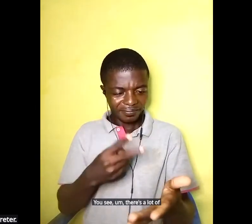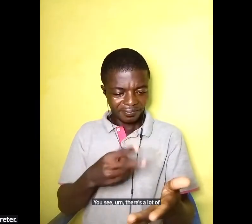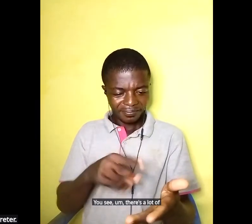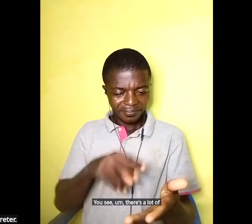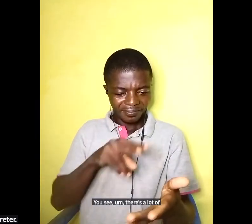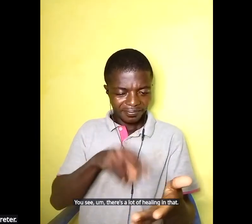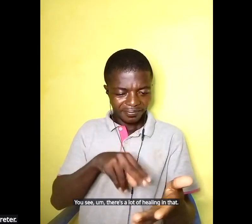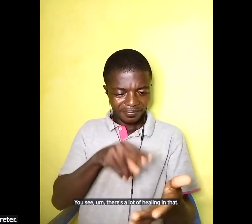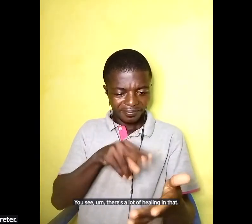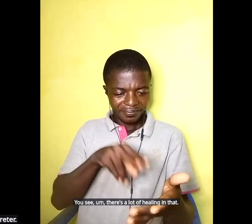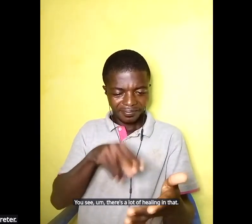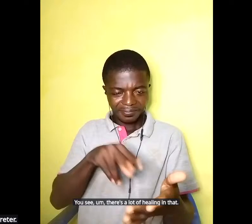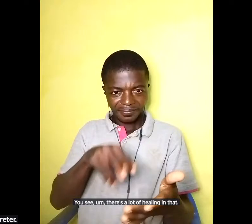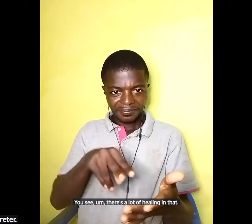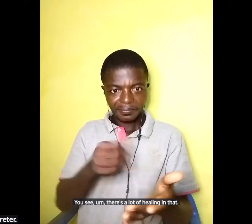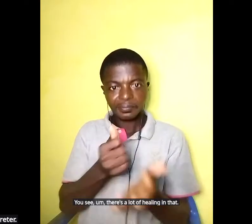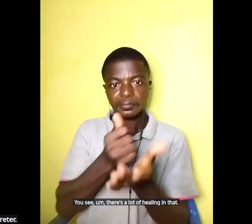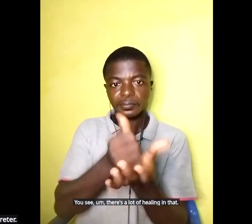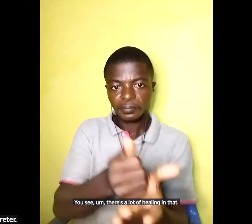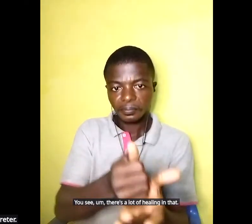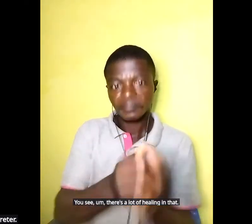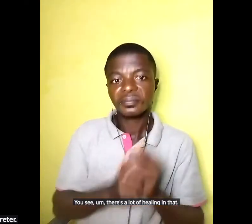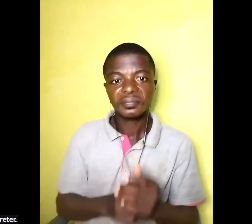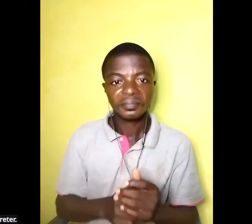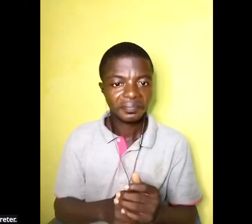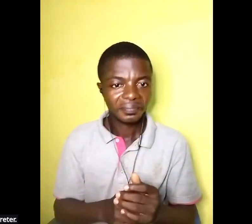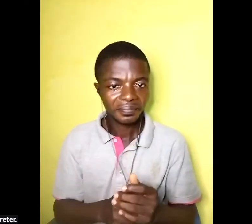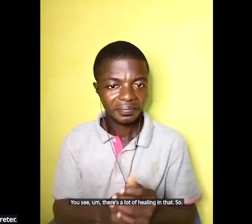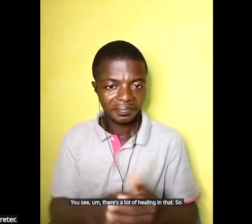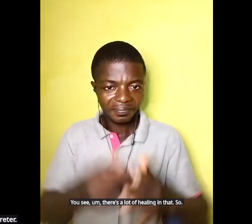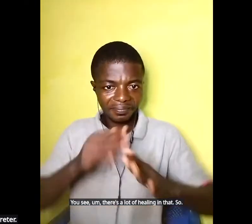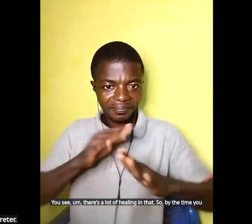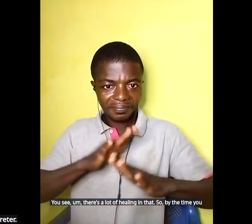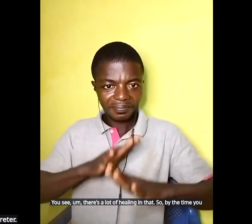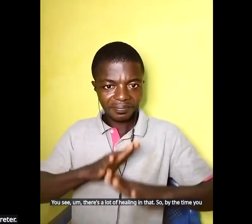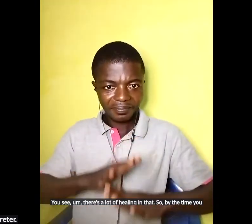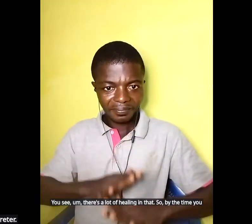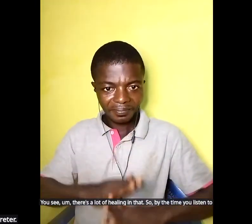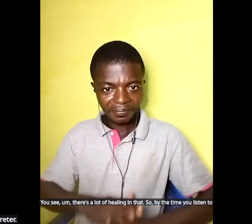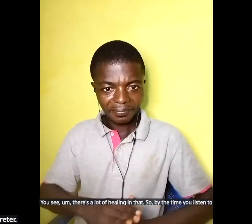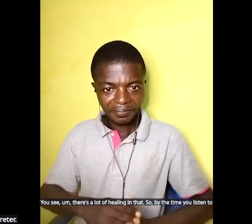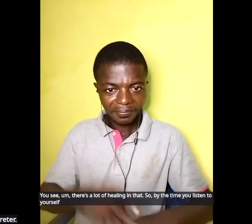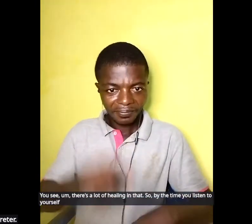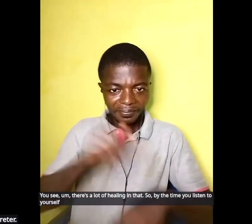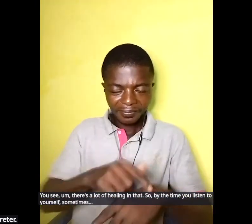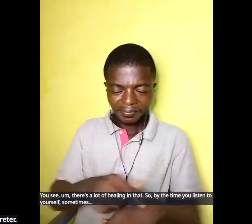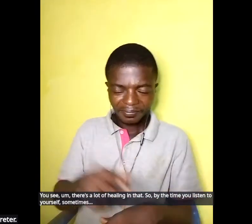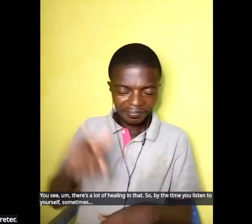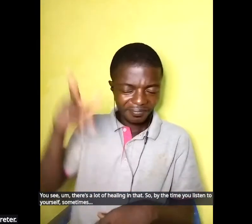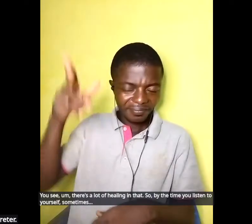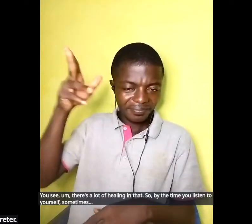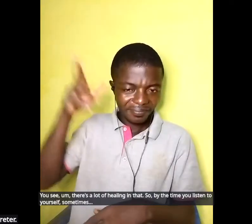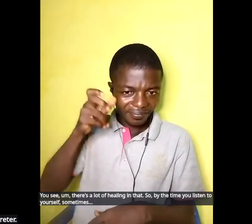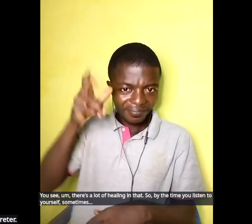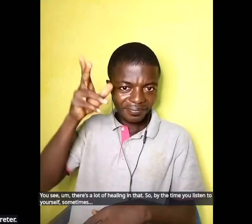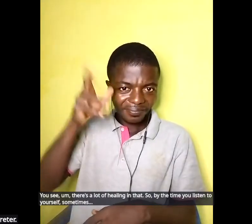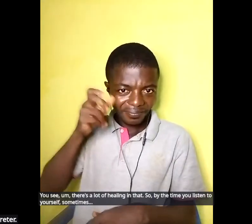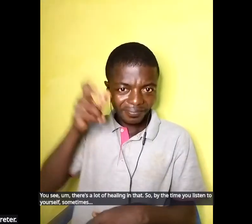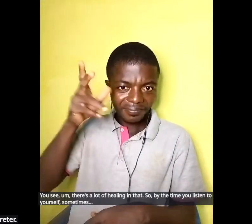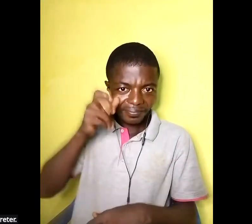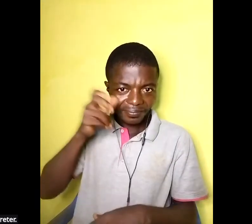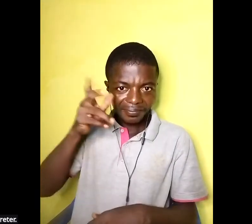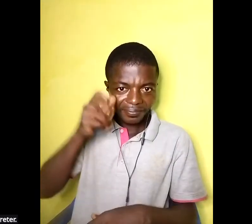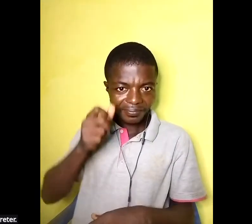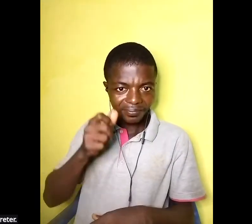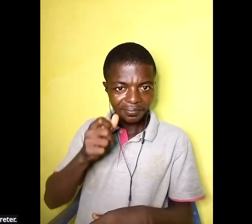that. I think that is, so by the time you listen to yourself, sometimes in the process of listening to yourself, you really